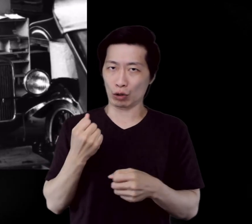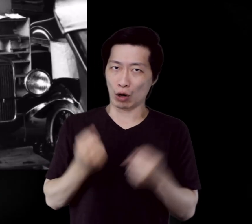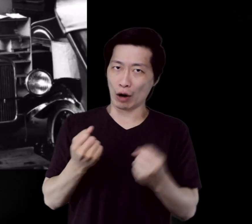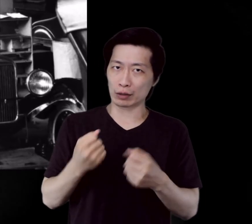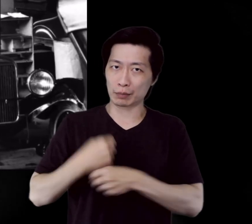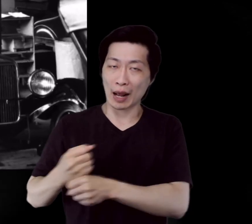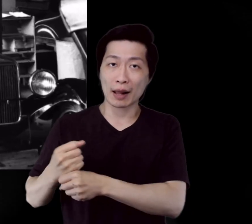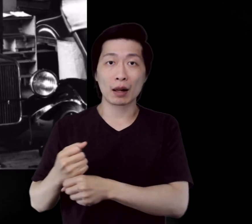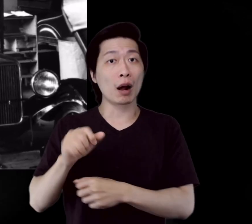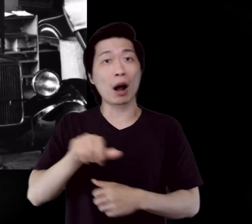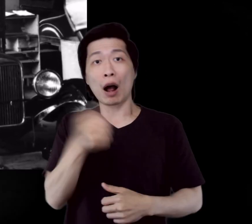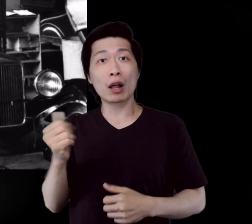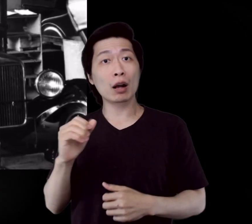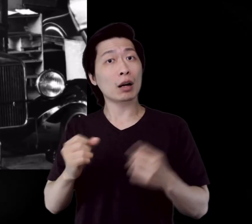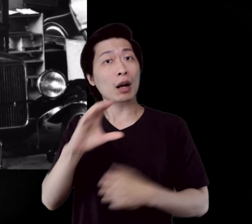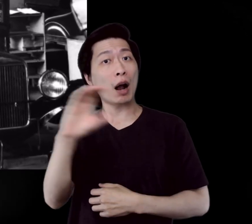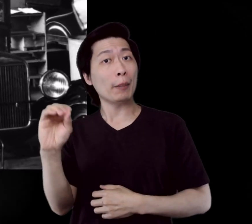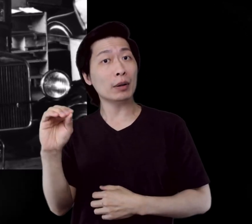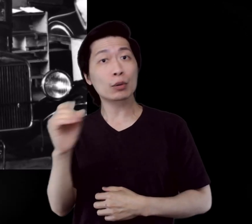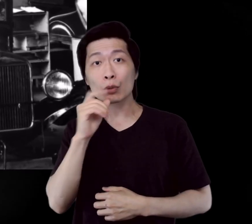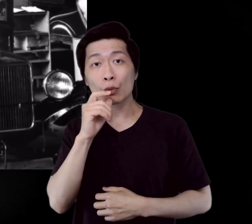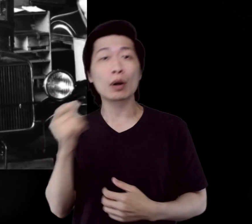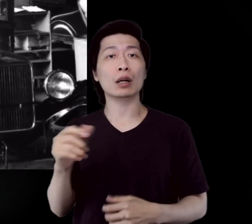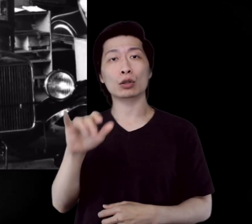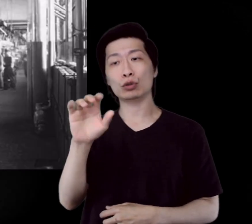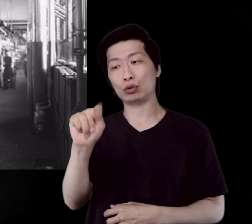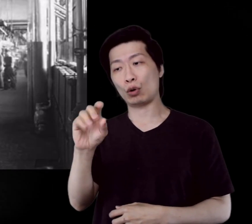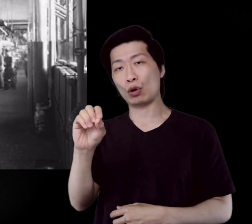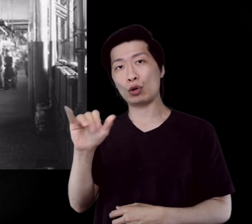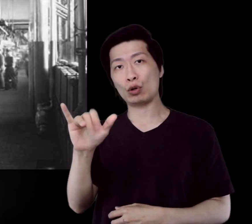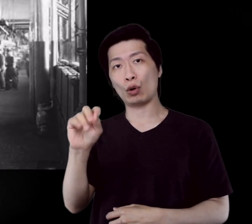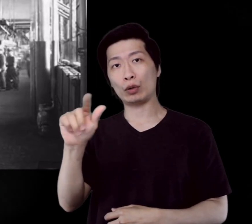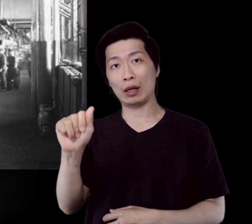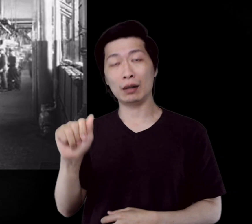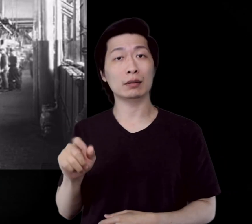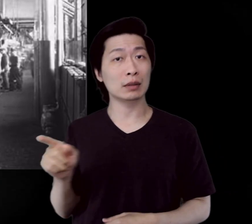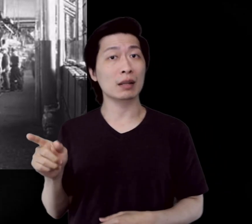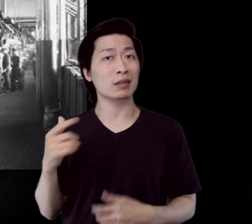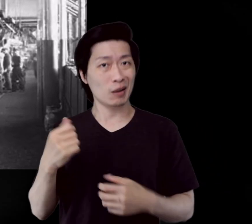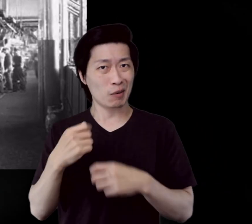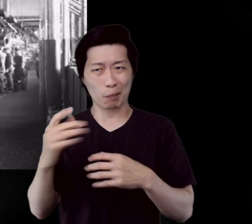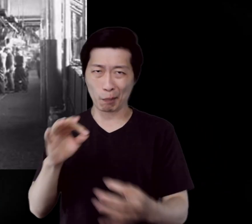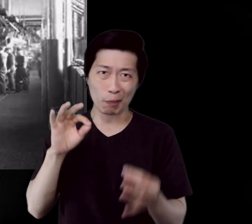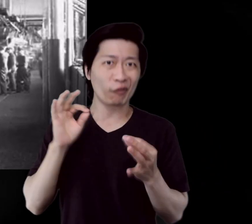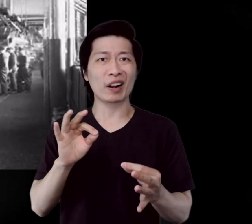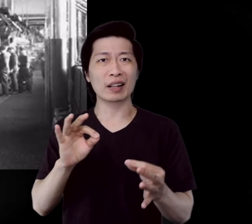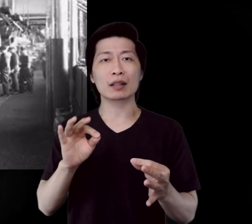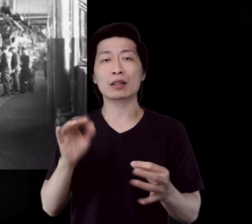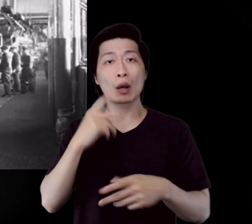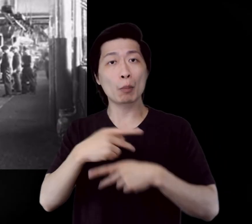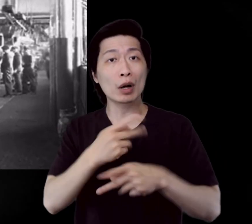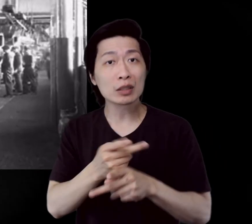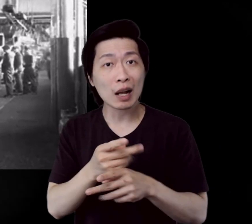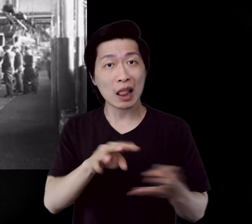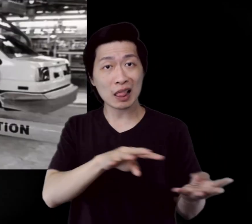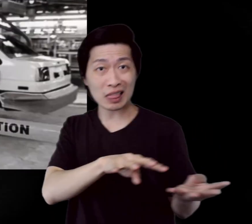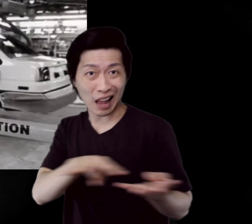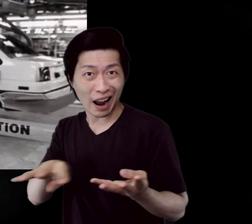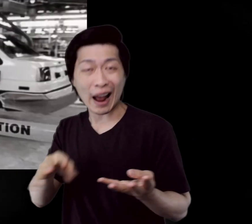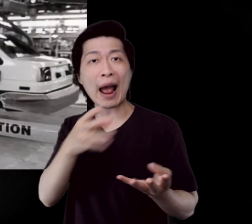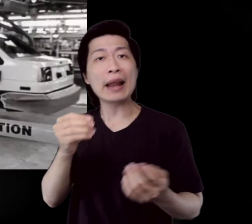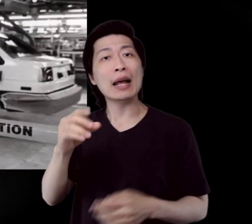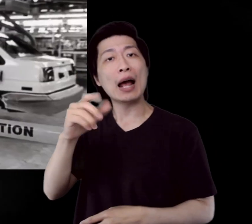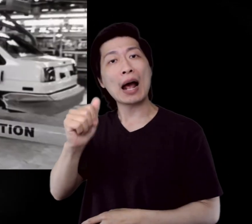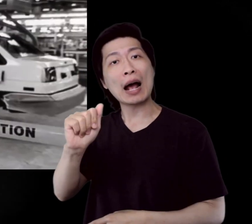which revolutionized the way cars were made. Another company that was a pioneer in the car manufacturing